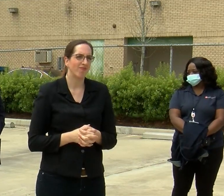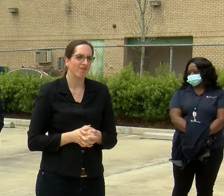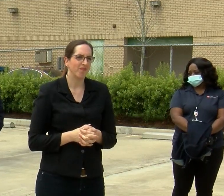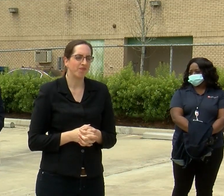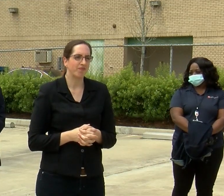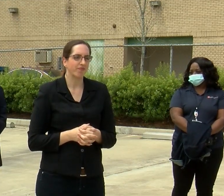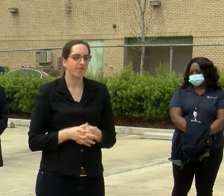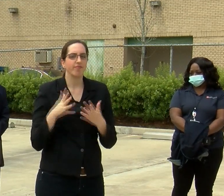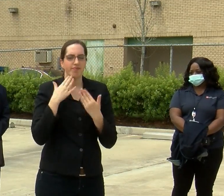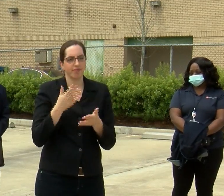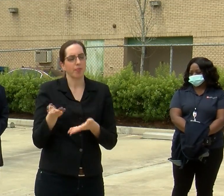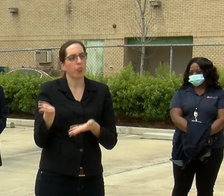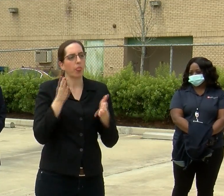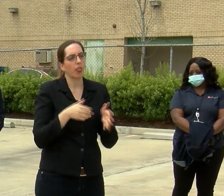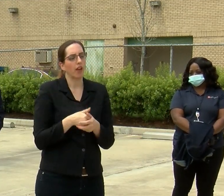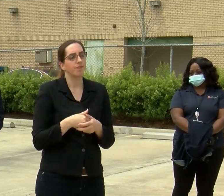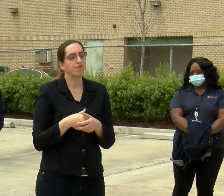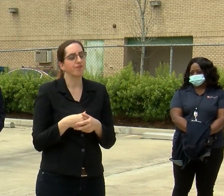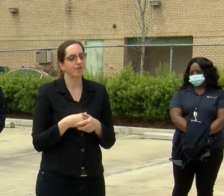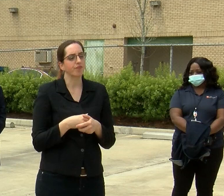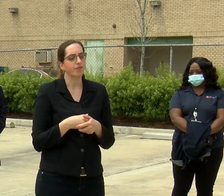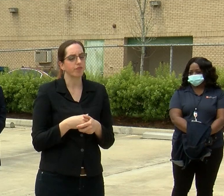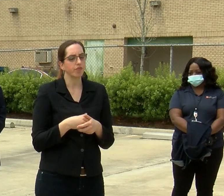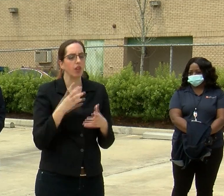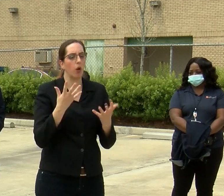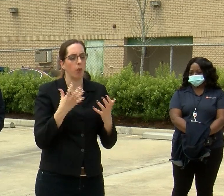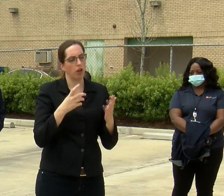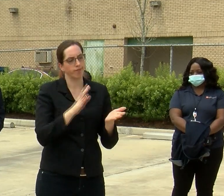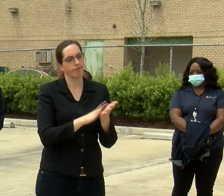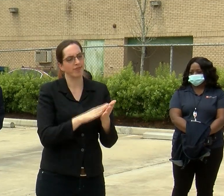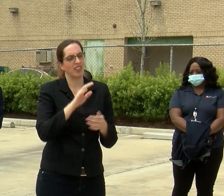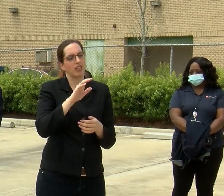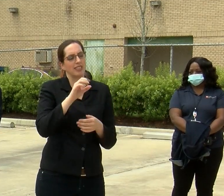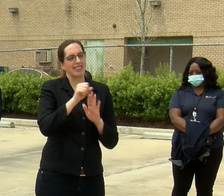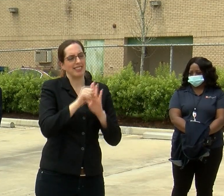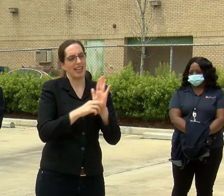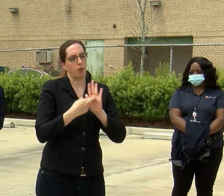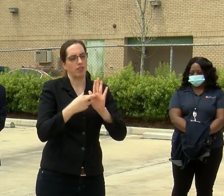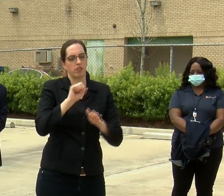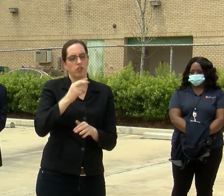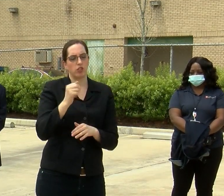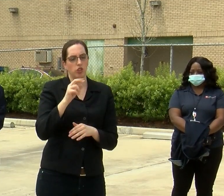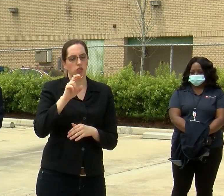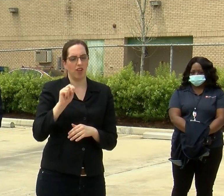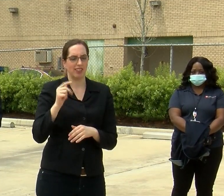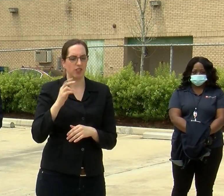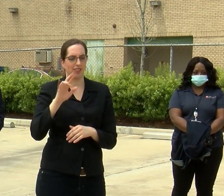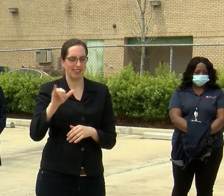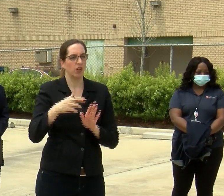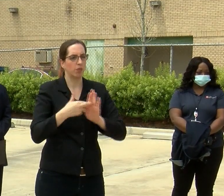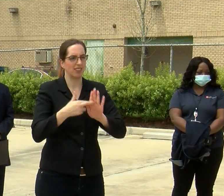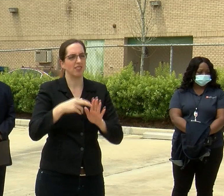And again, I do want to acknowledge State Representative Sean Theory, who represents this area,